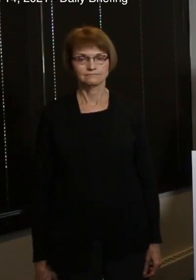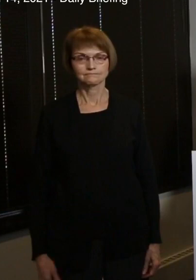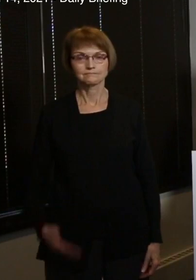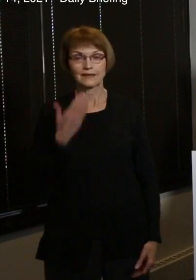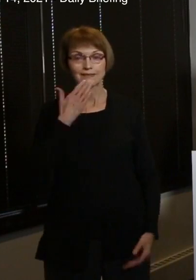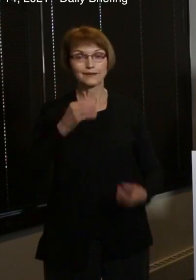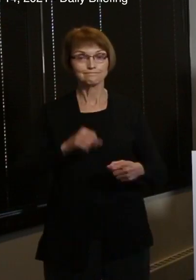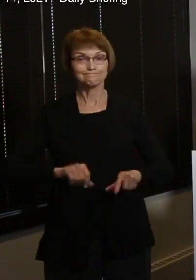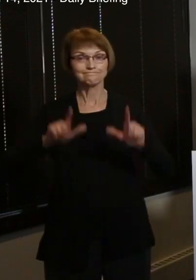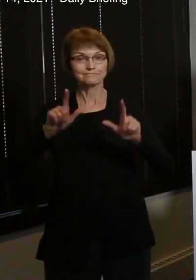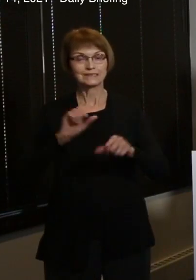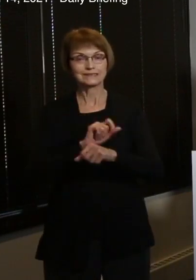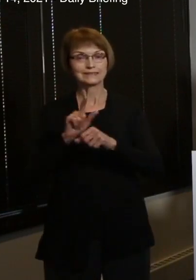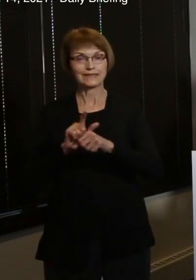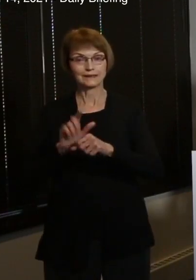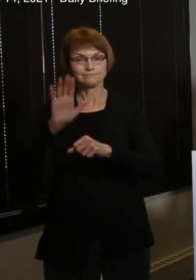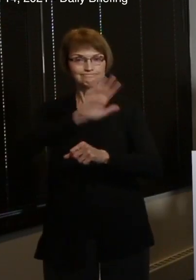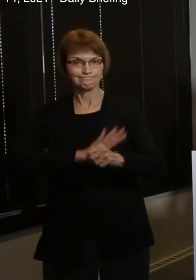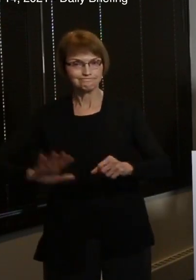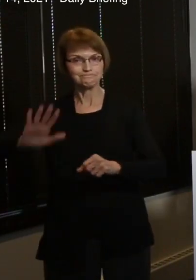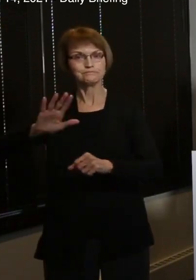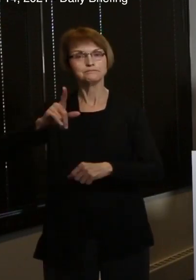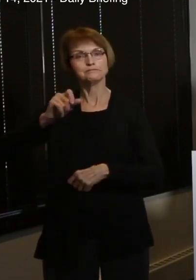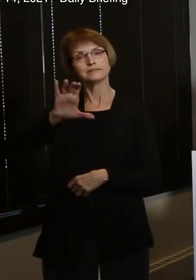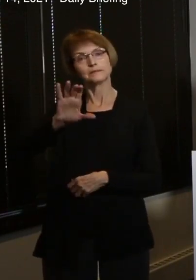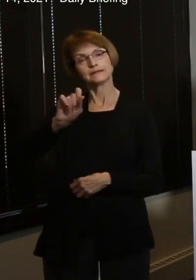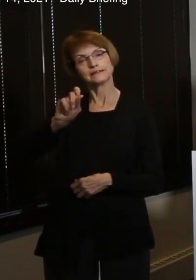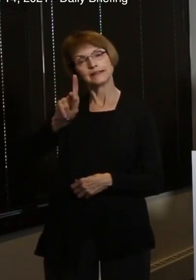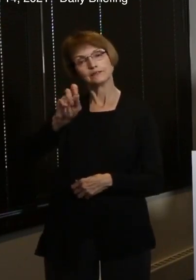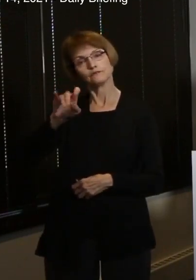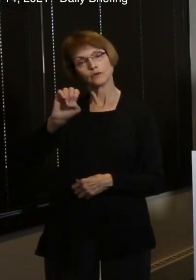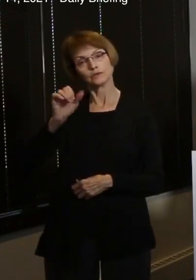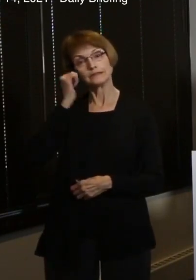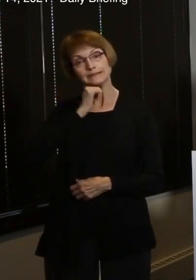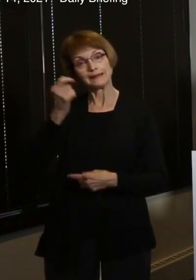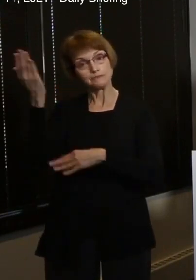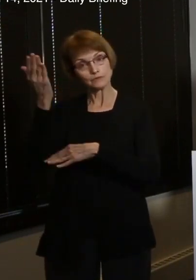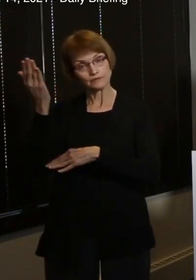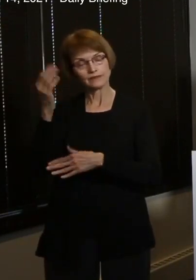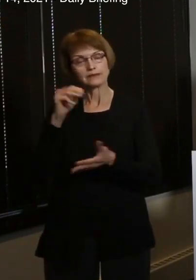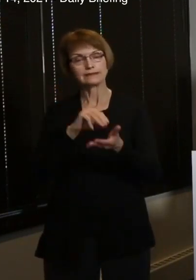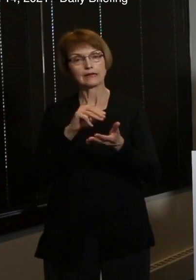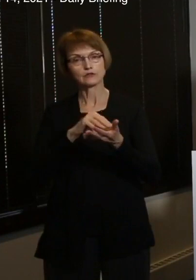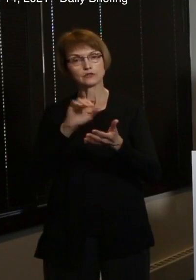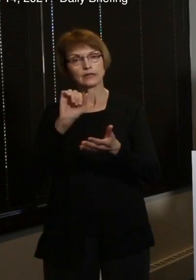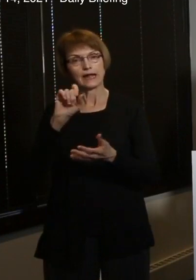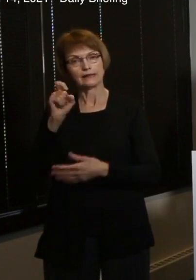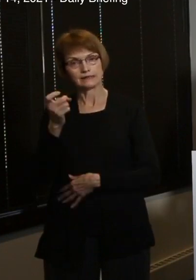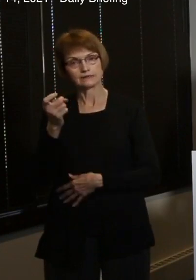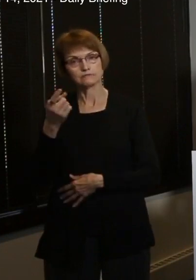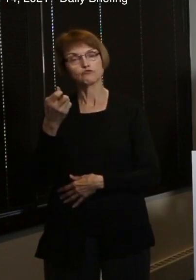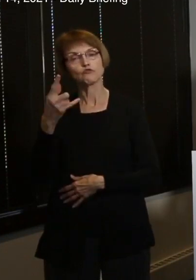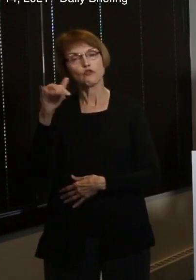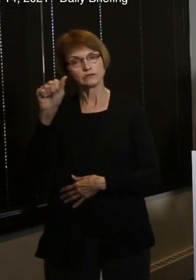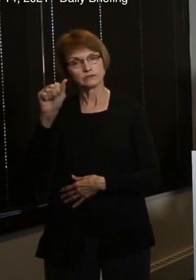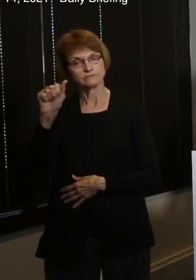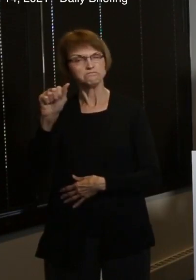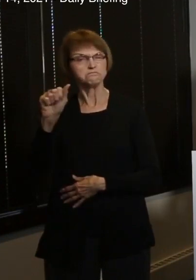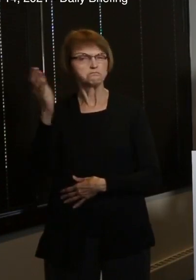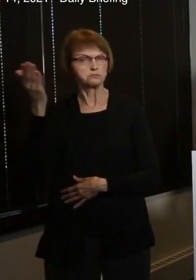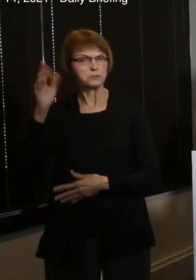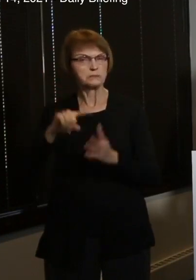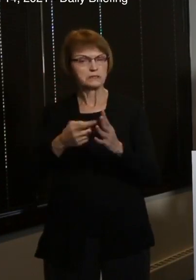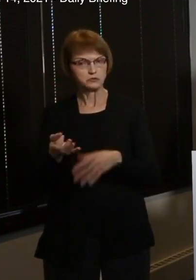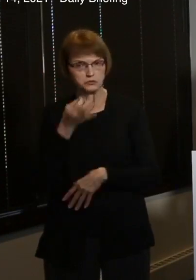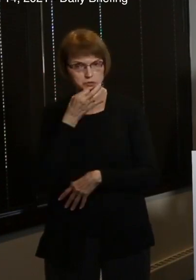Thank you for joining us for the St. Louis Metropolitan Pandemic Task Force Daily Briefing with Dr. Alex Garza. The briefing will begin momentarily. We